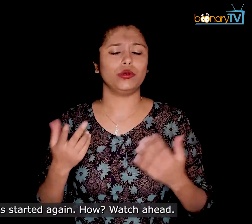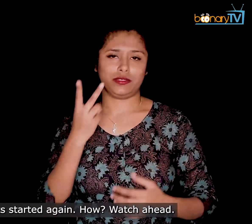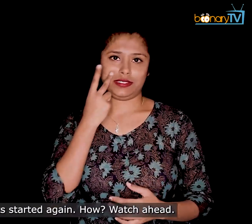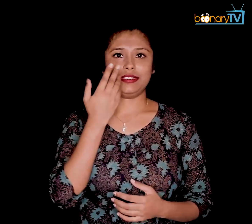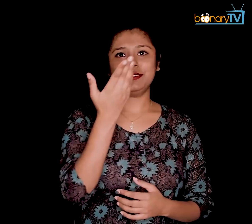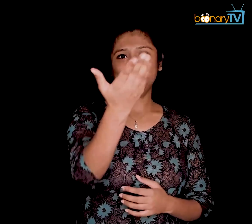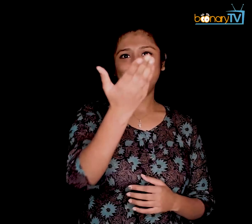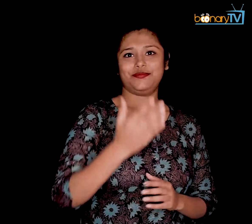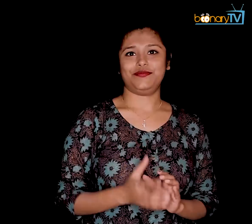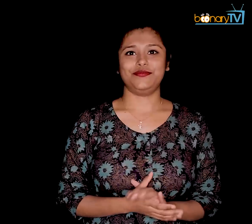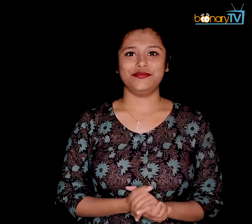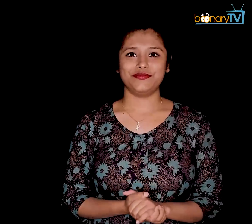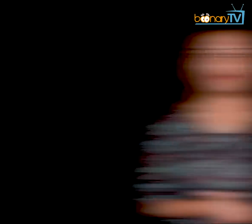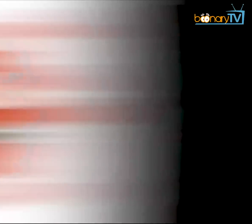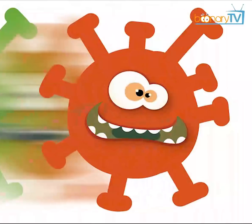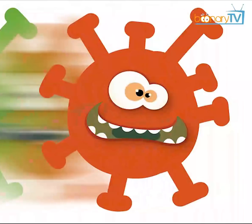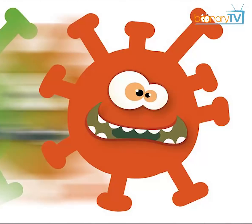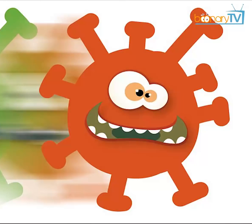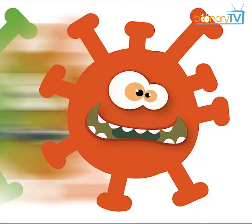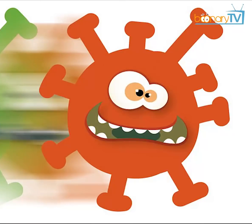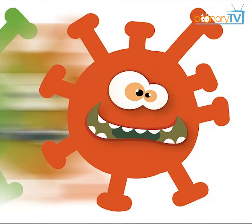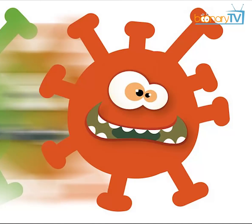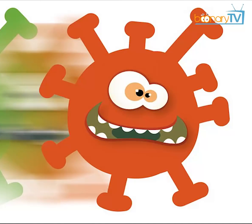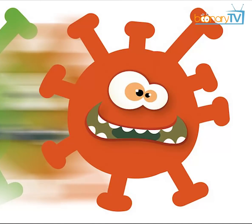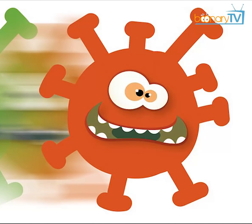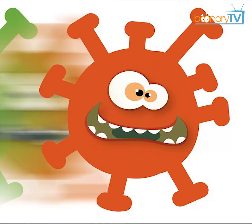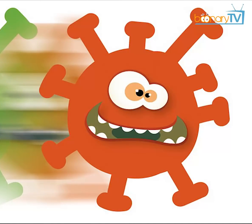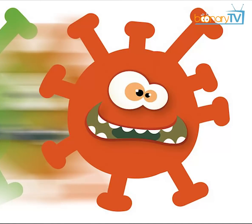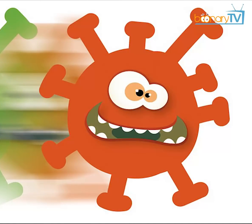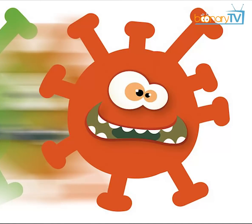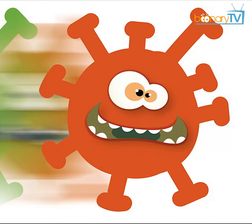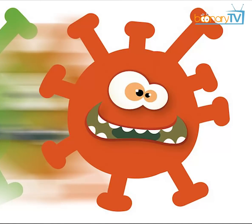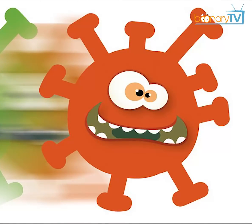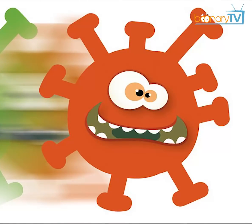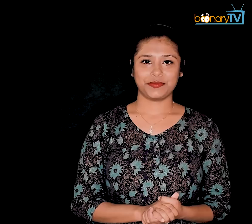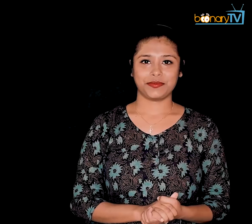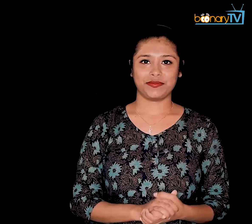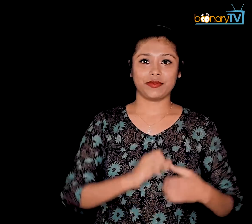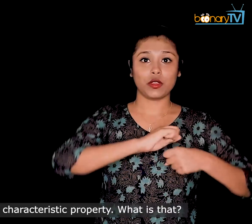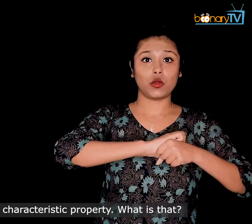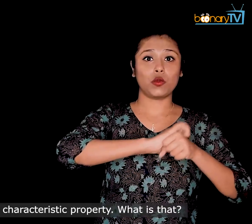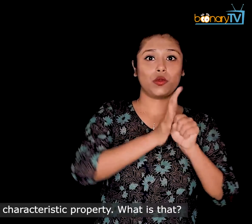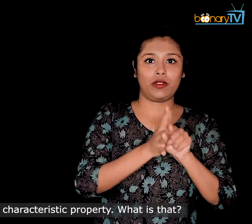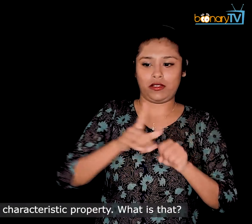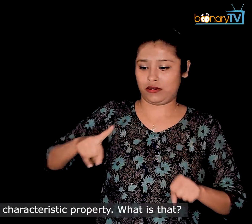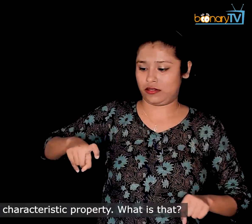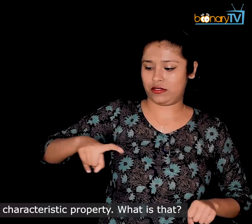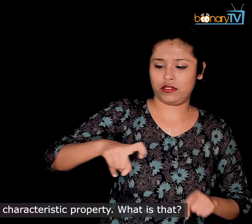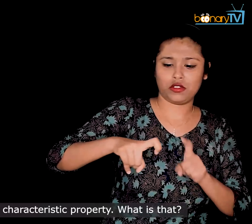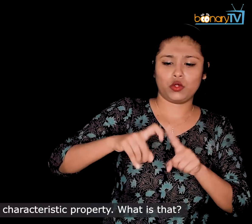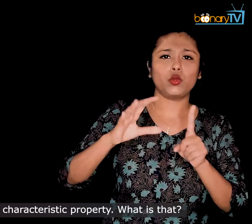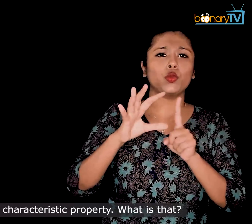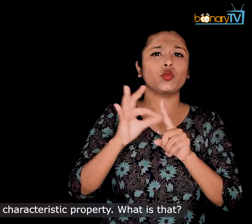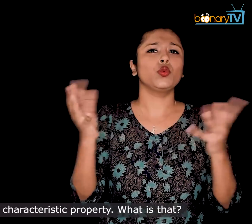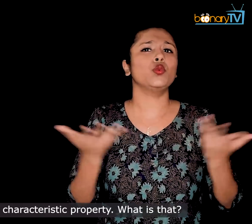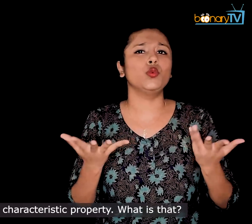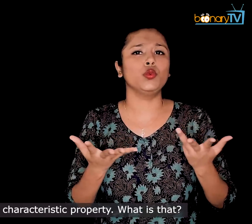every virus has a characteristic property